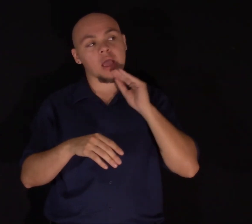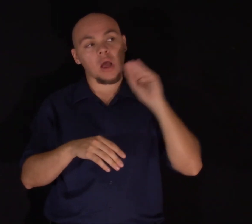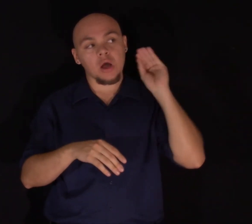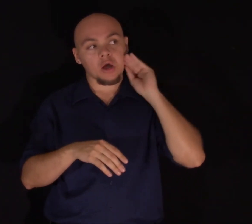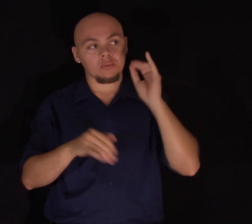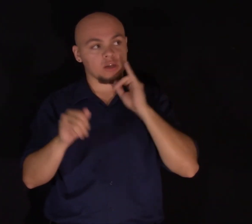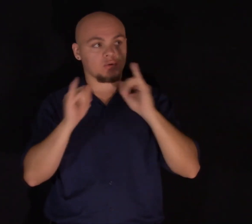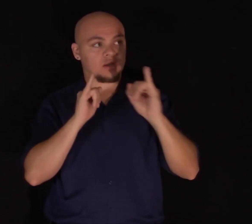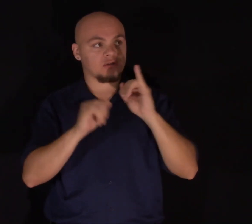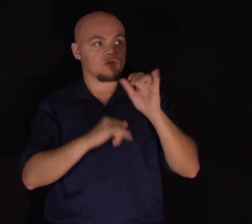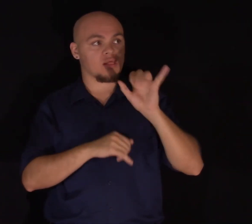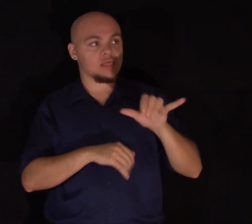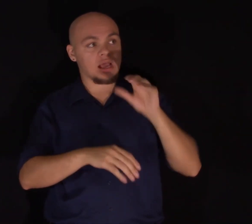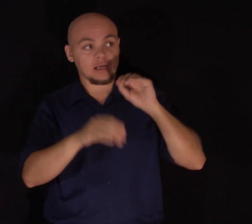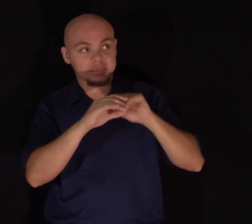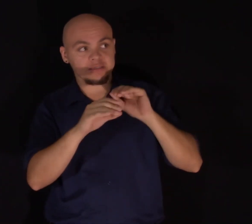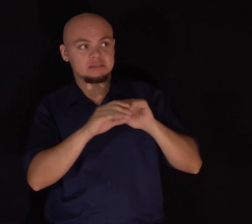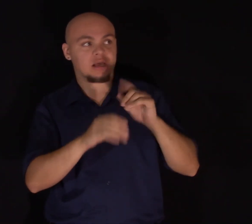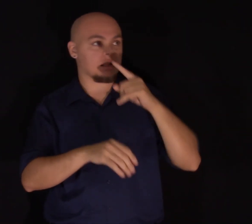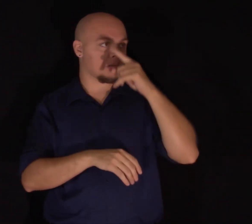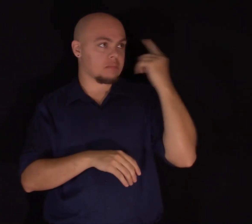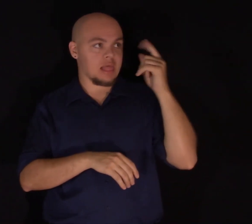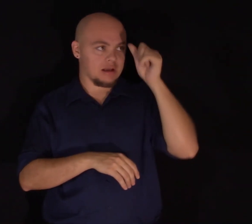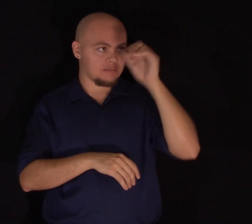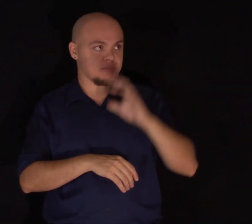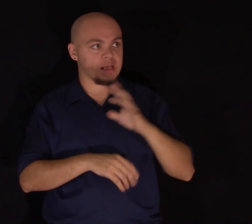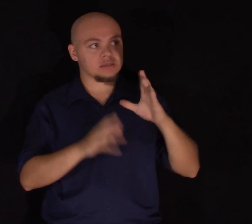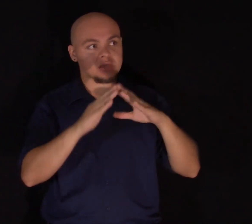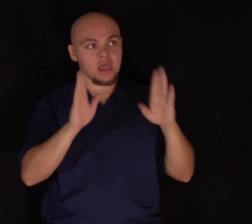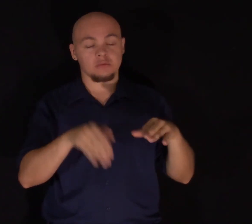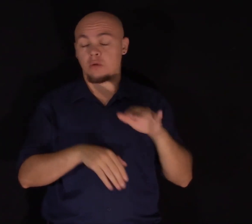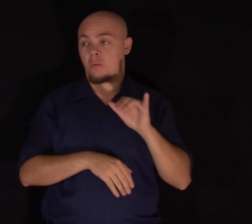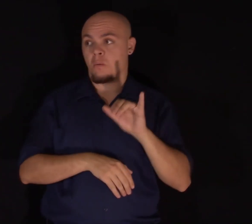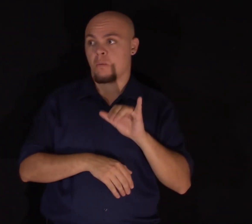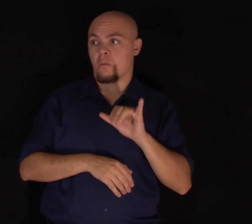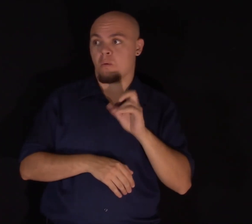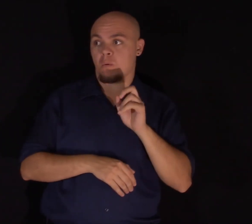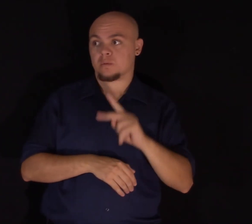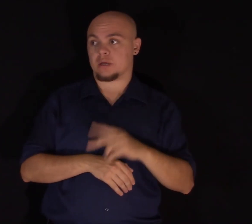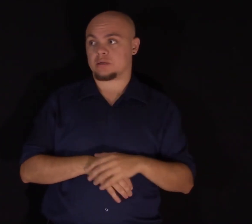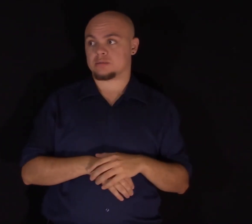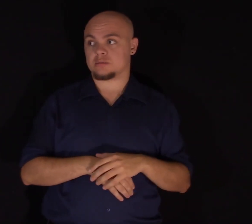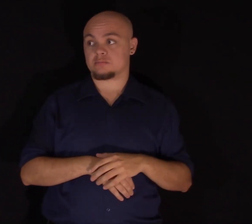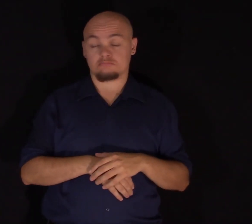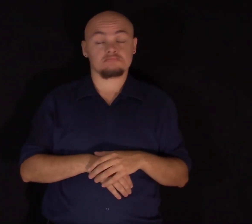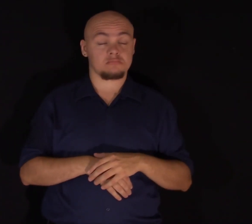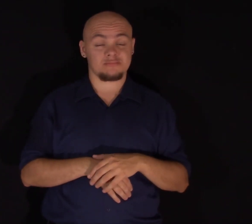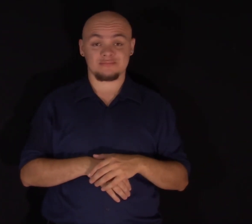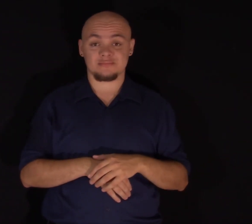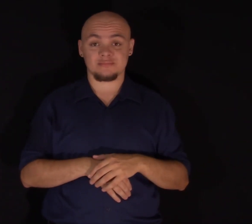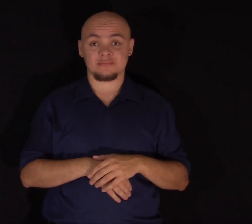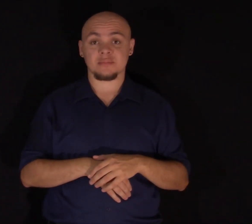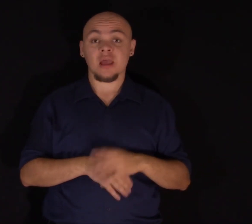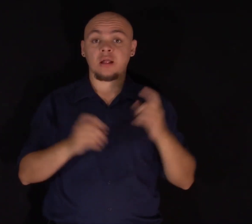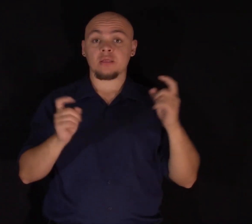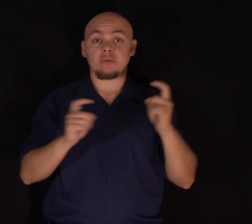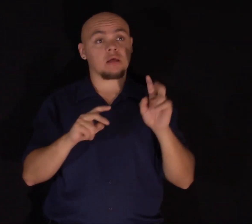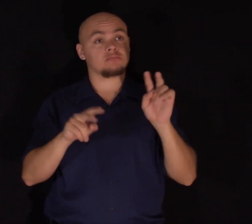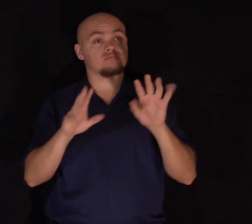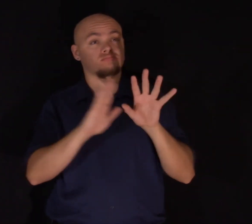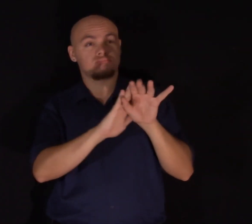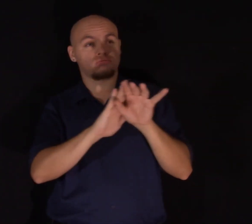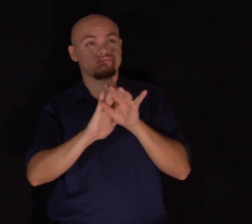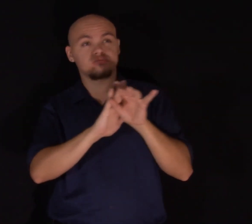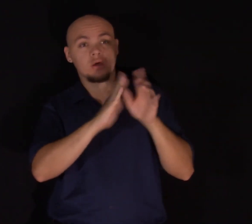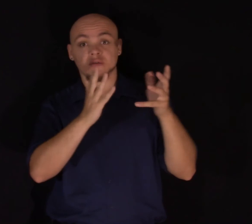interview the Klan leader inside a black man's house." I said, "Oh, okay." So they filmed the rally, and when the rally